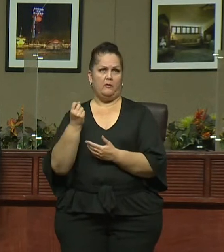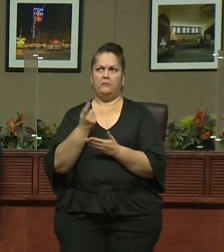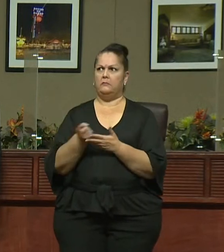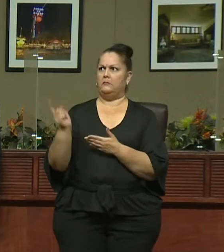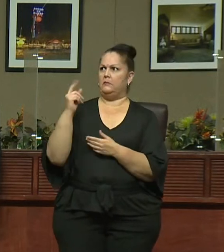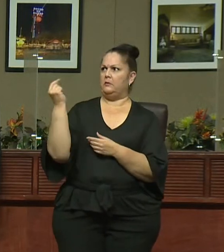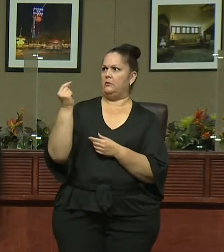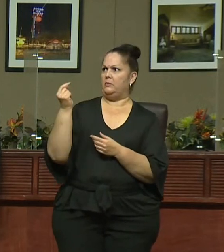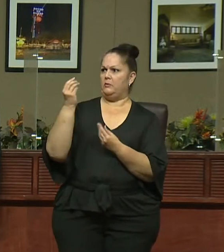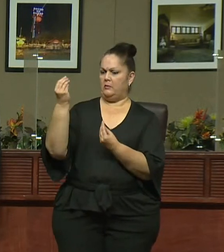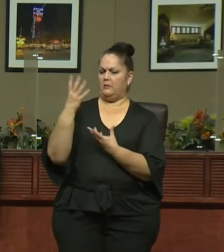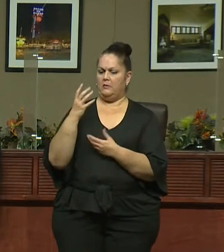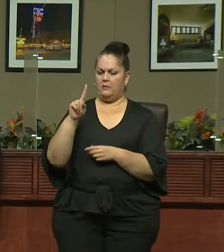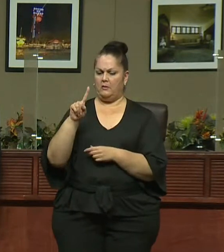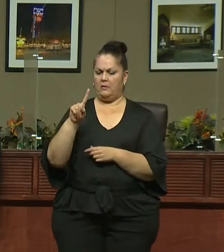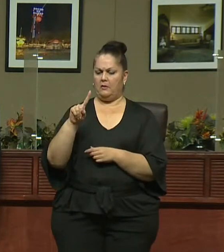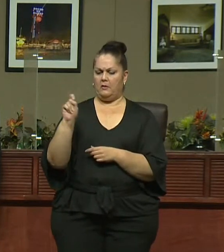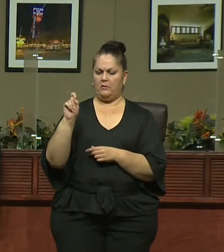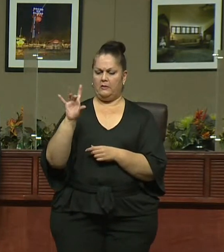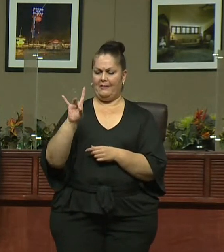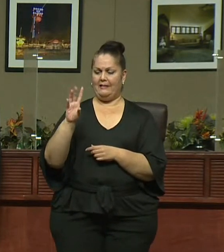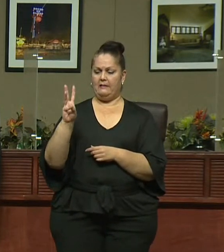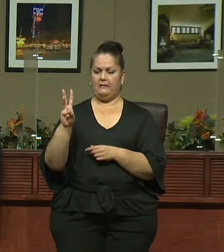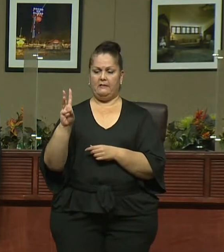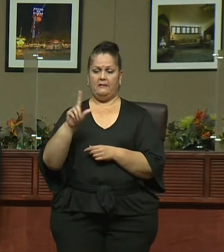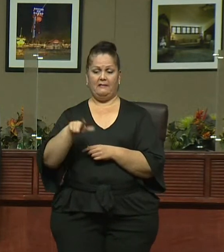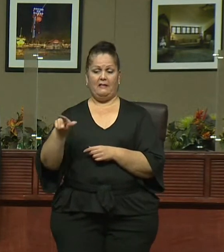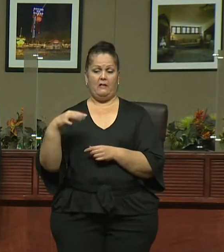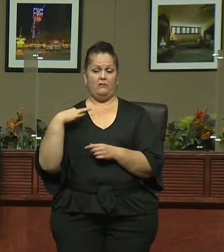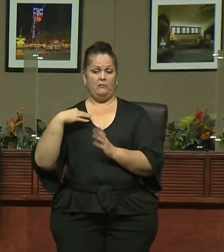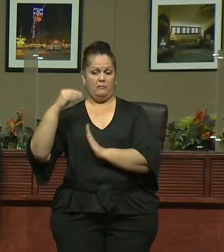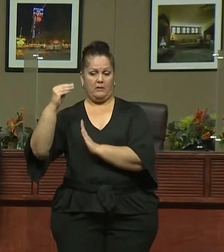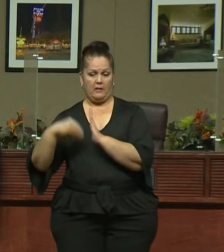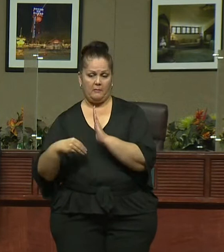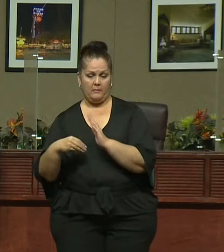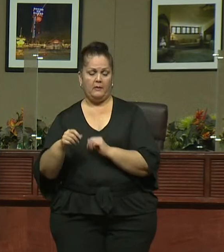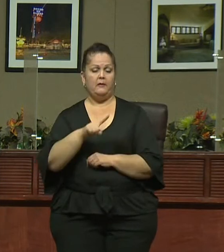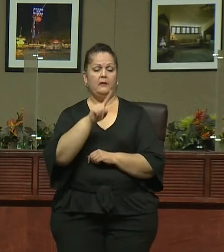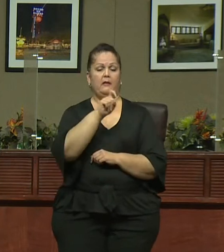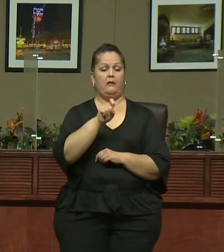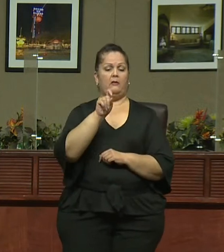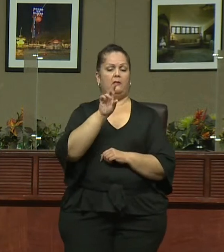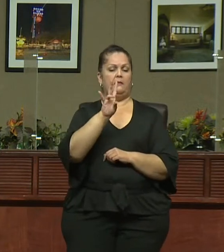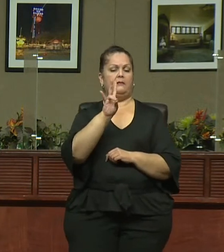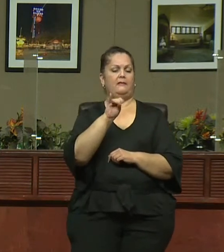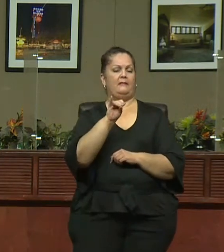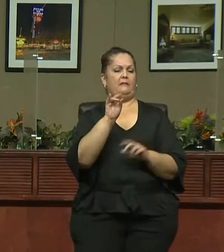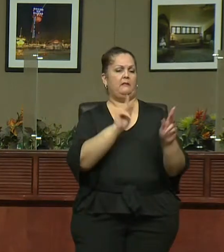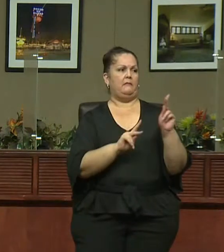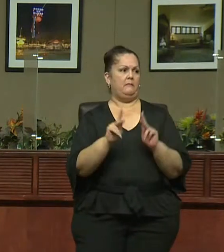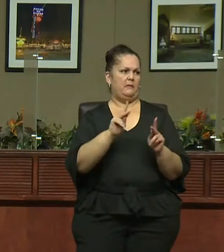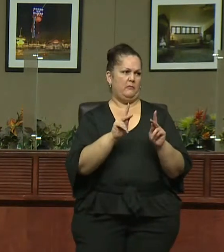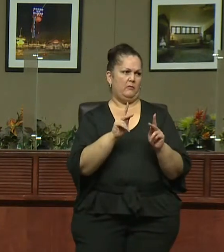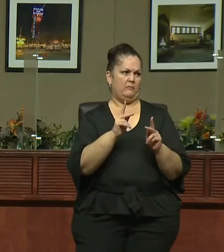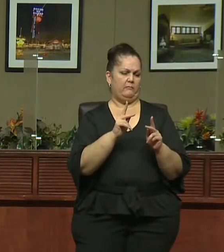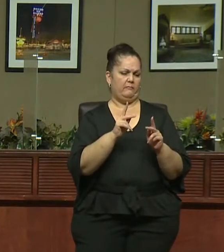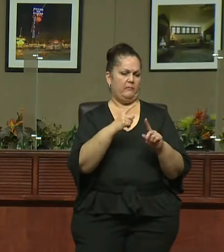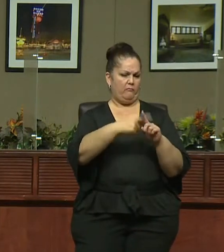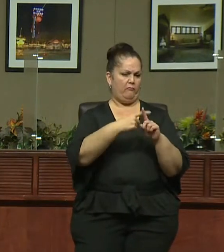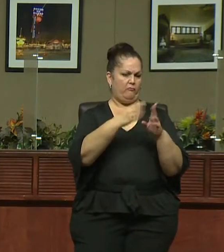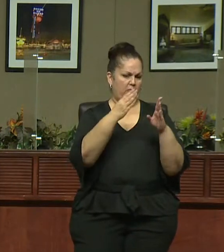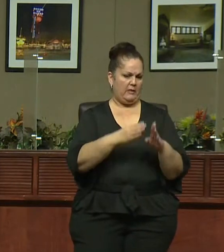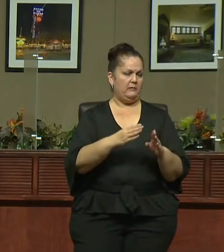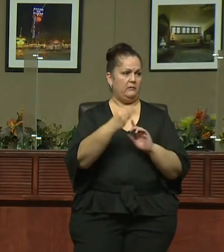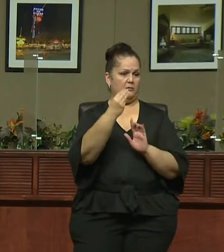had 186 landlords apply, and we've had about 170 tenants apply. So I think people are getting a little